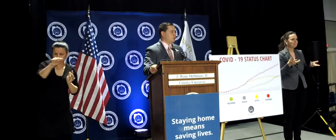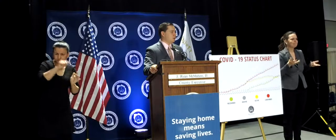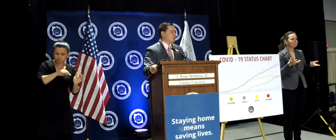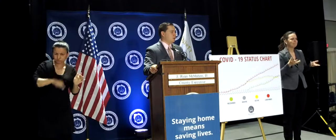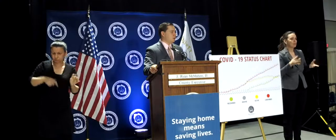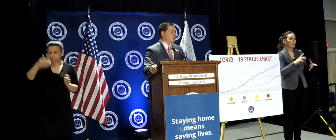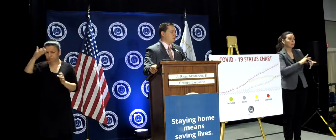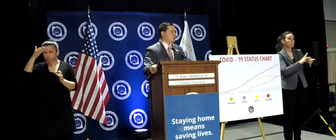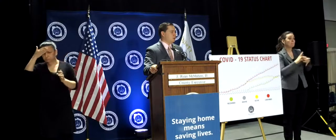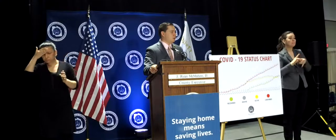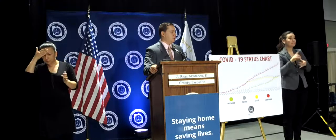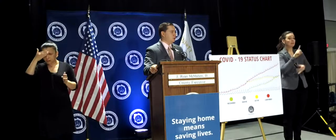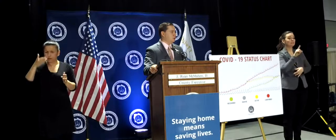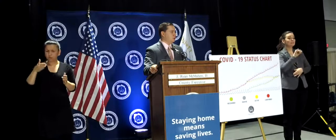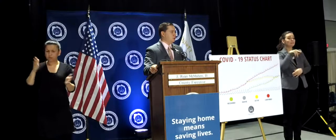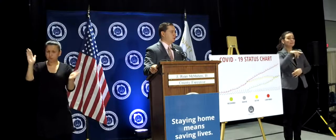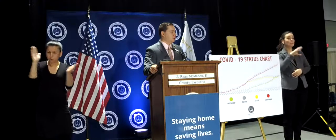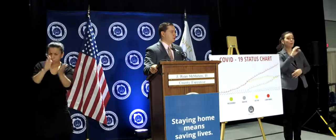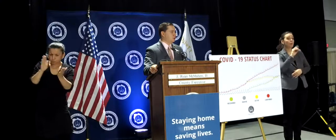And